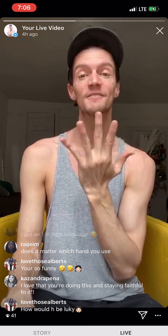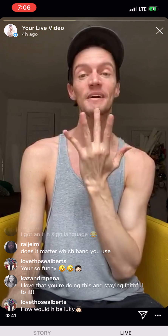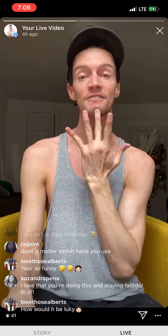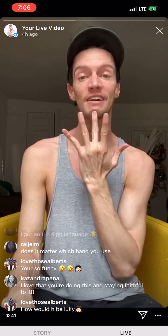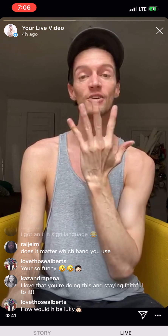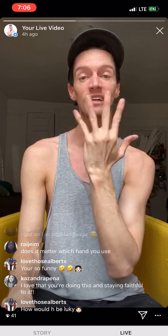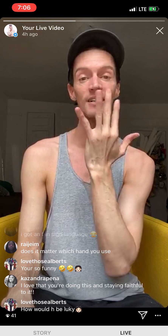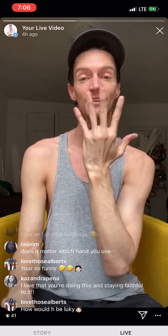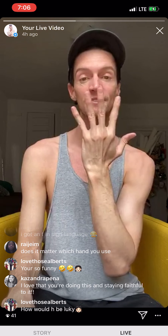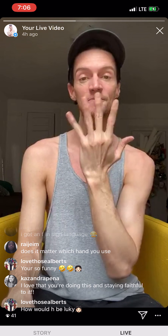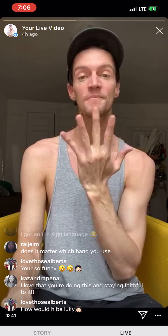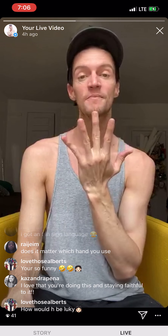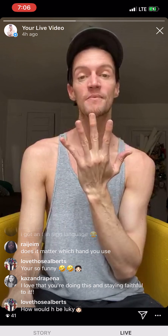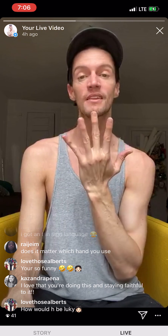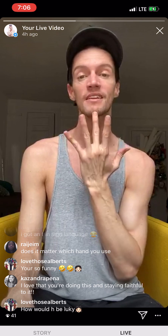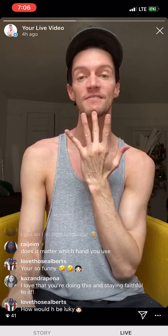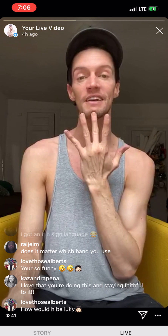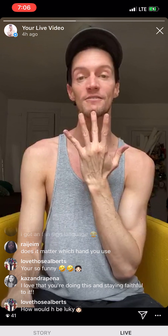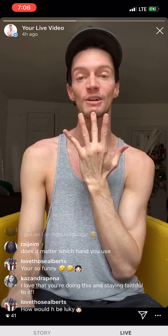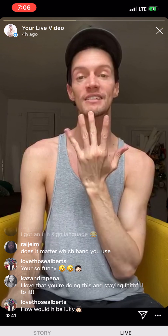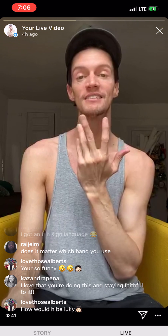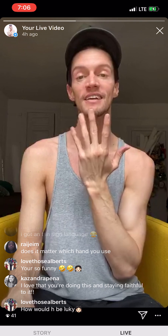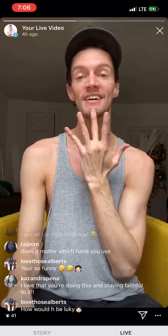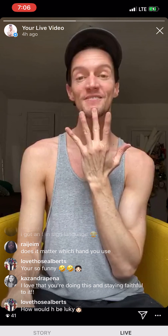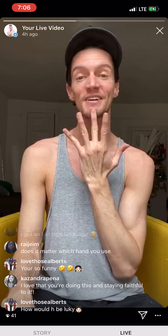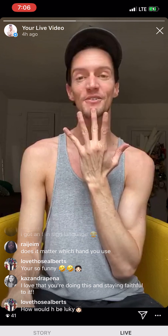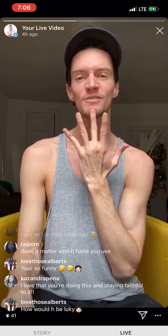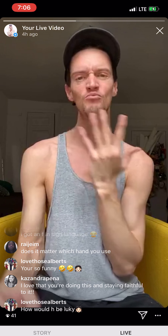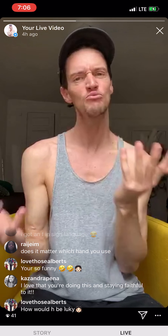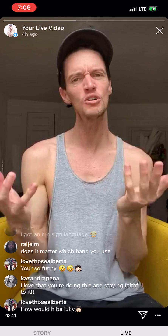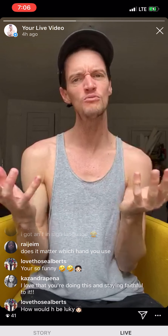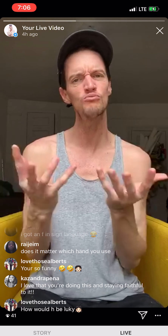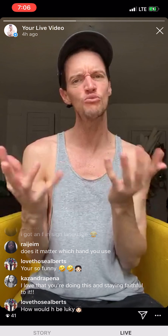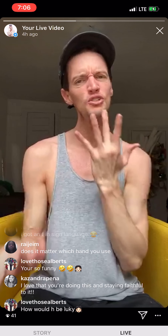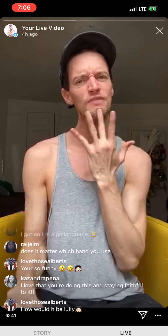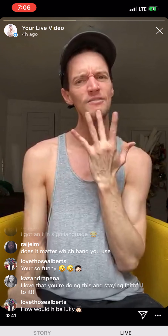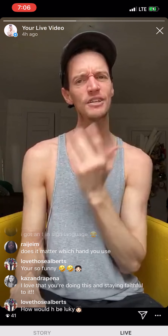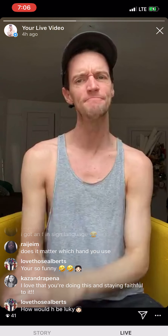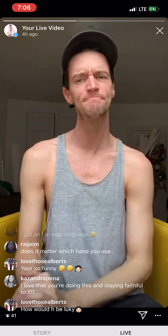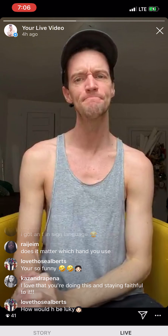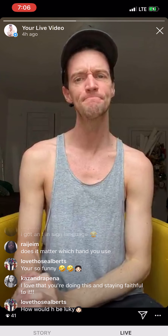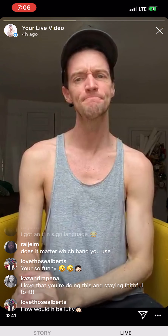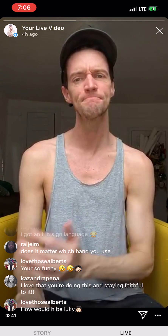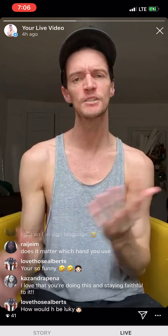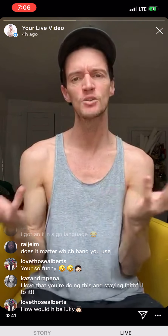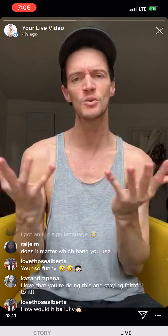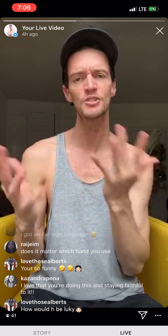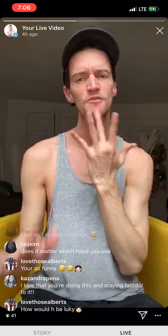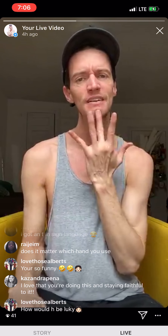My favorite color. Favorite. Favorite. So what's your favorite? What's your favorite?